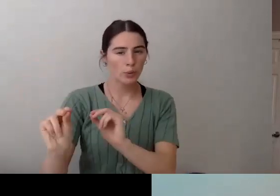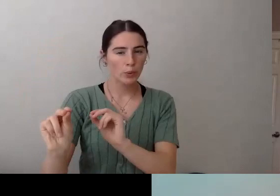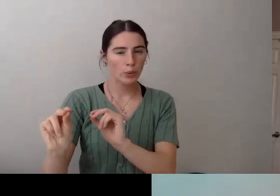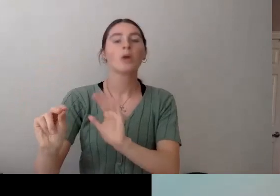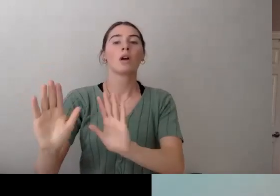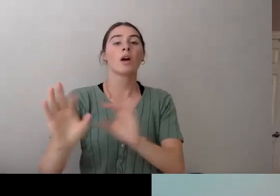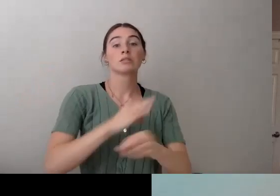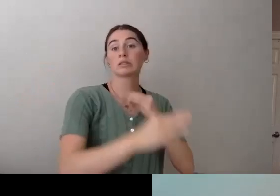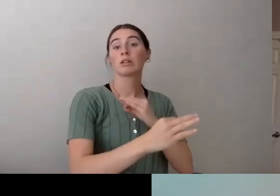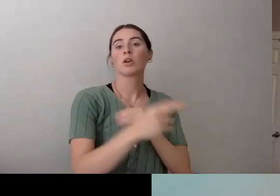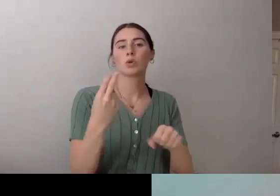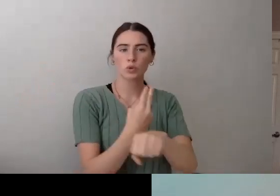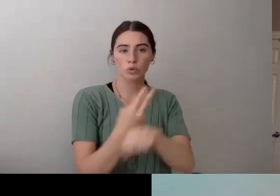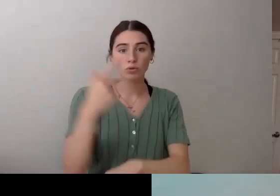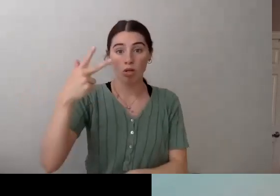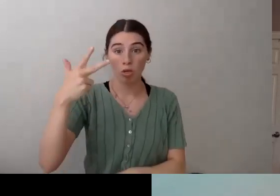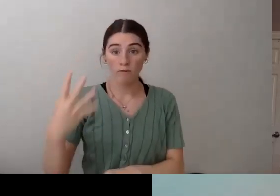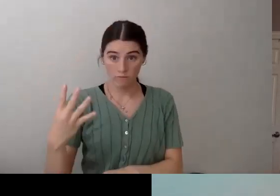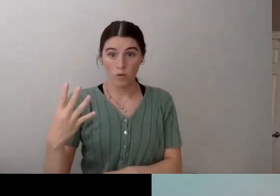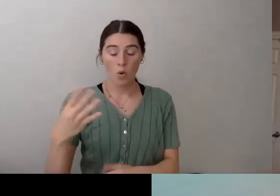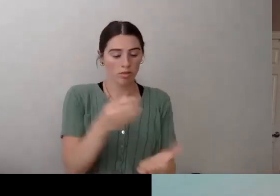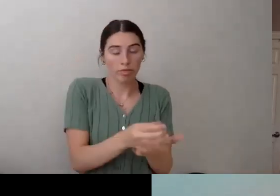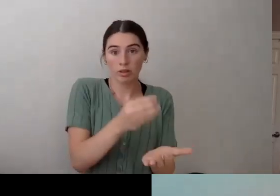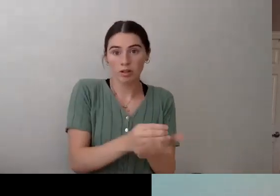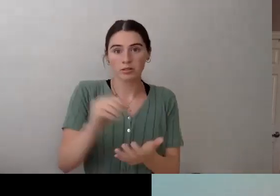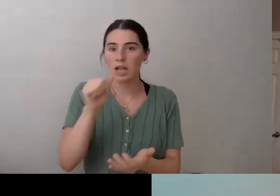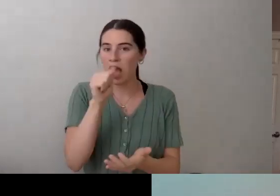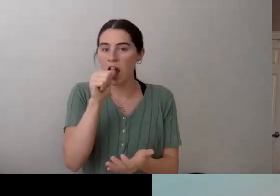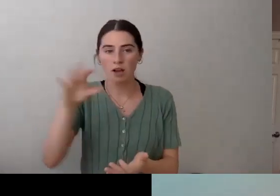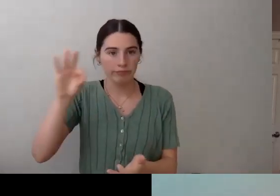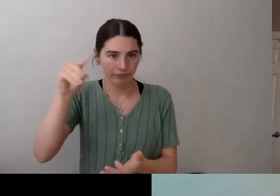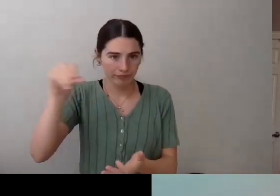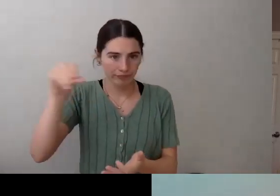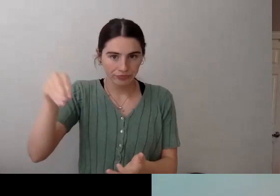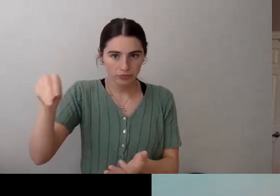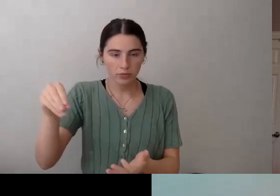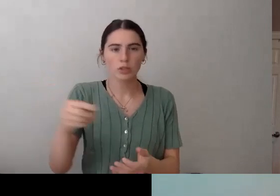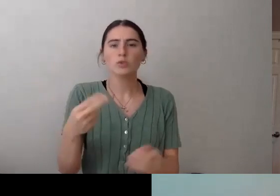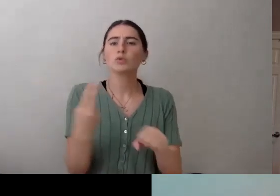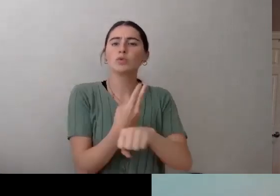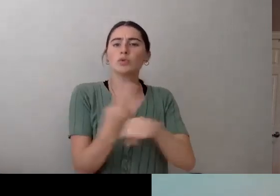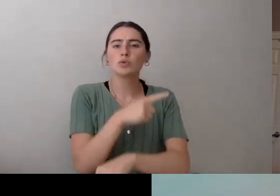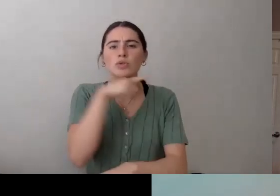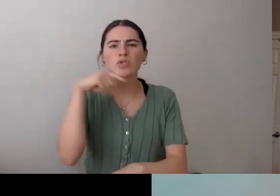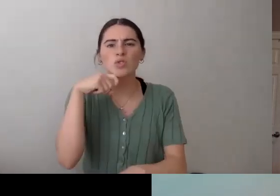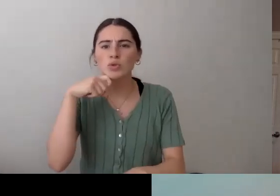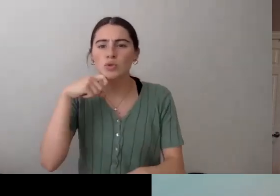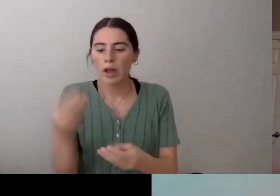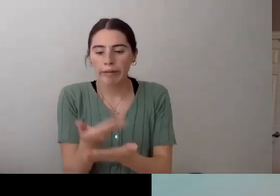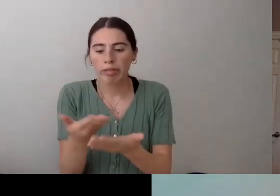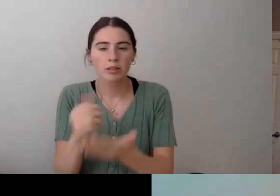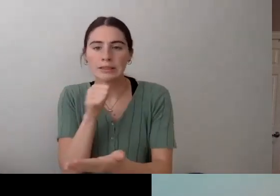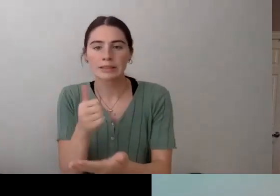flour, and you can use a dry ingredient measuring cup. And then you're going to add to